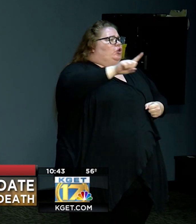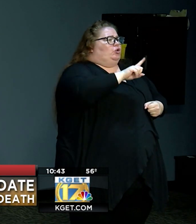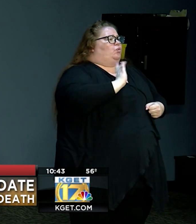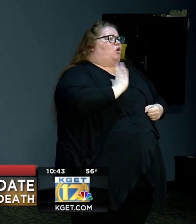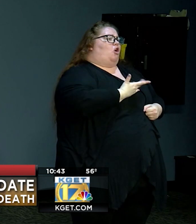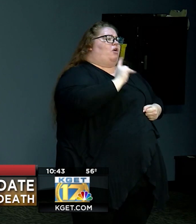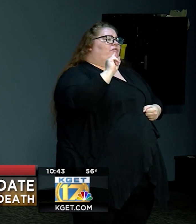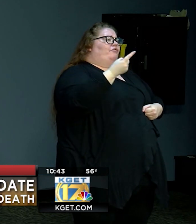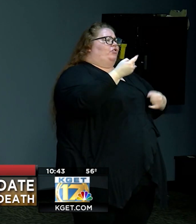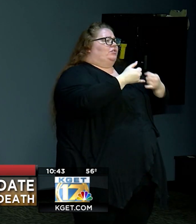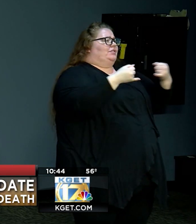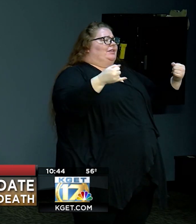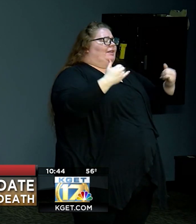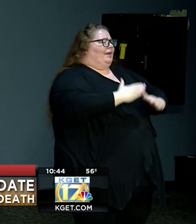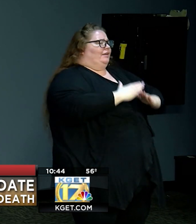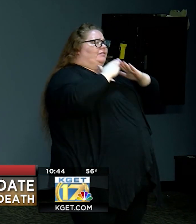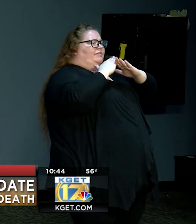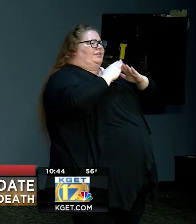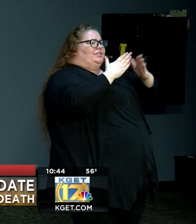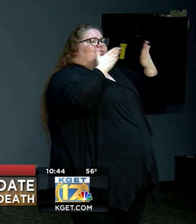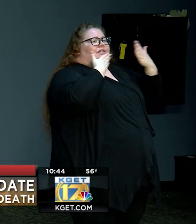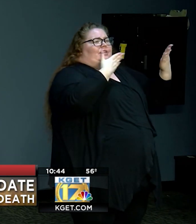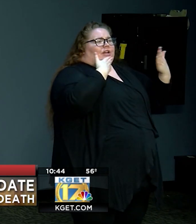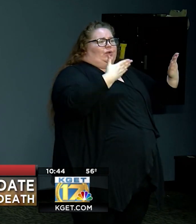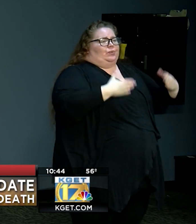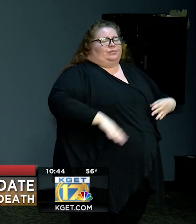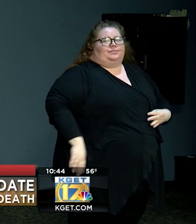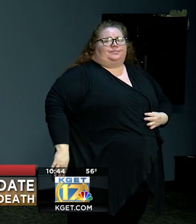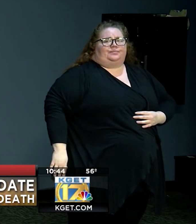of defense. Thank you.